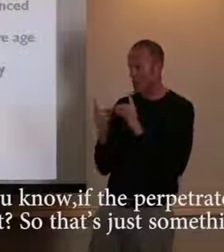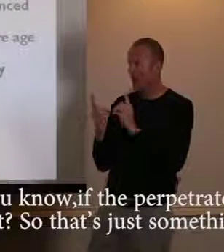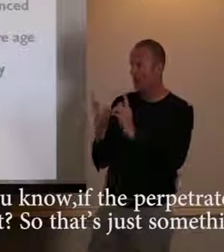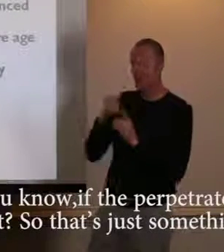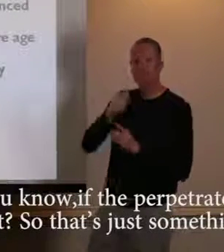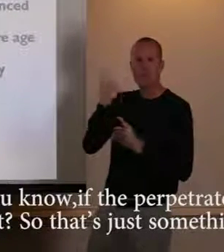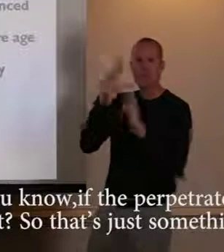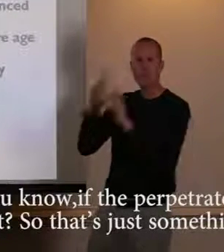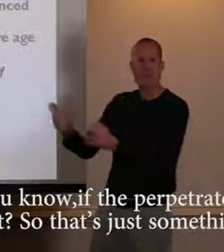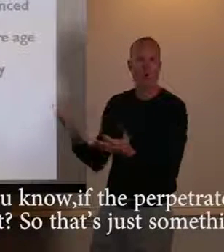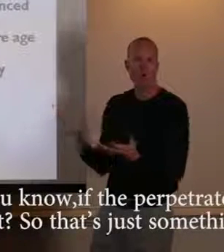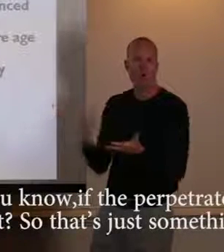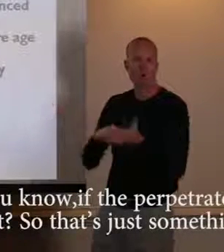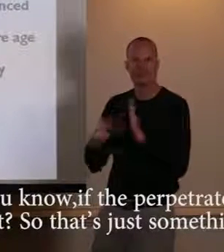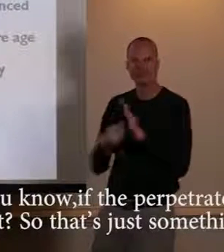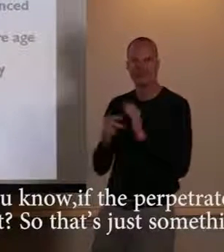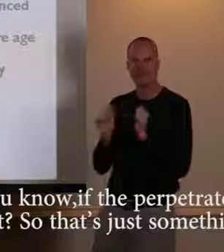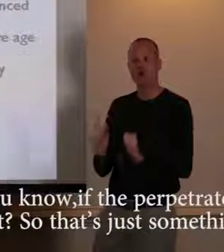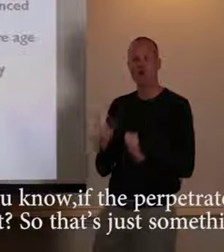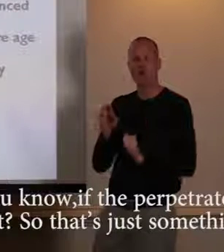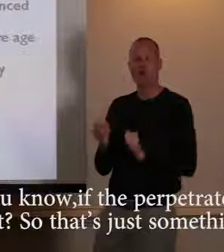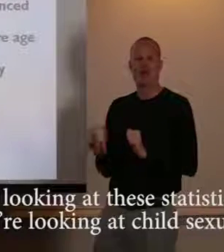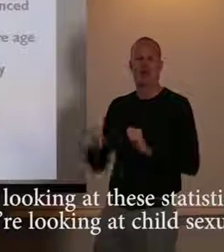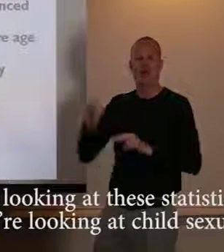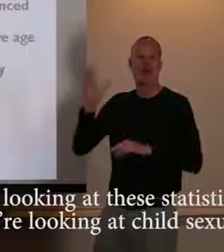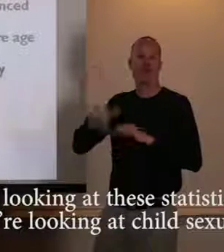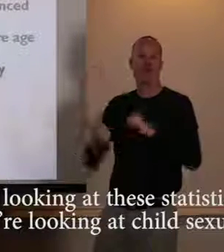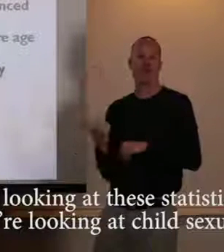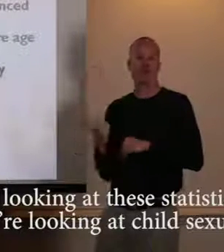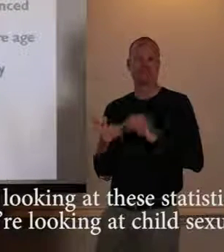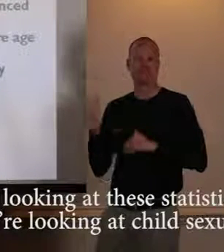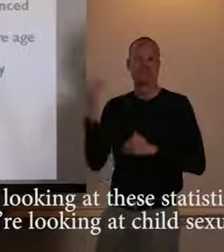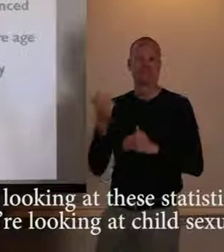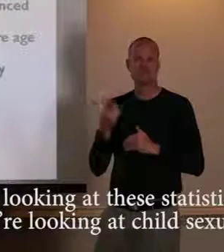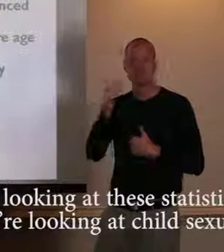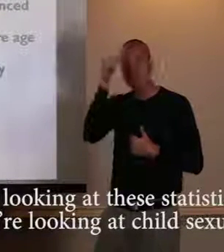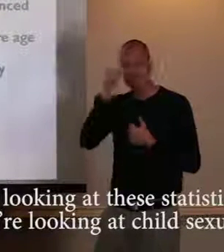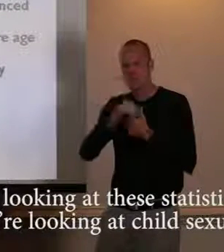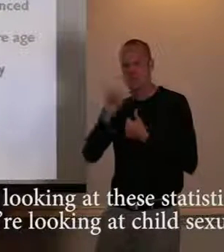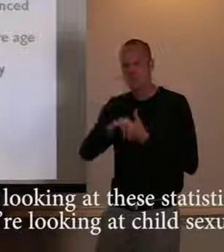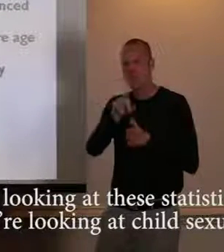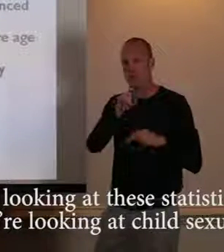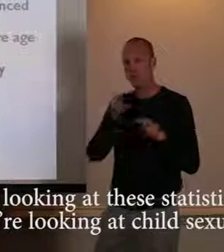you know, right? So that's just something to be mindful of when you're looking at these statistics.